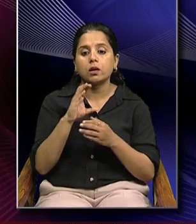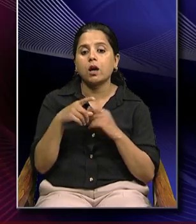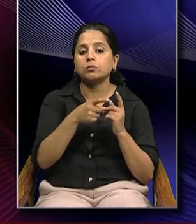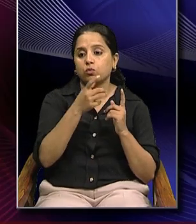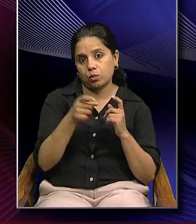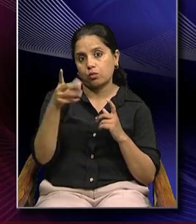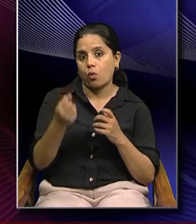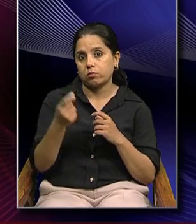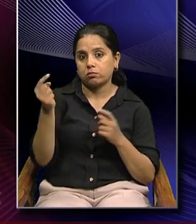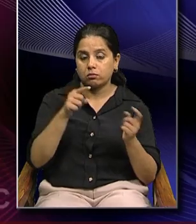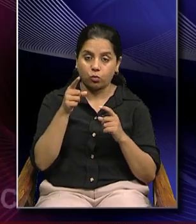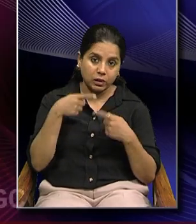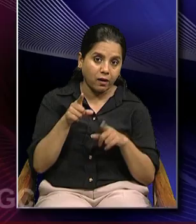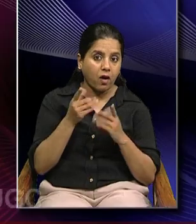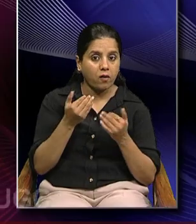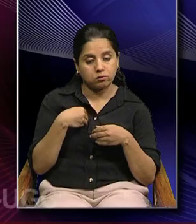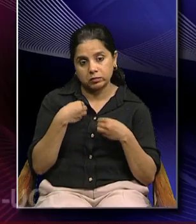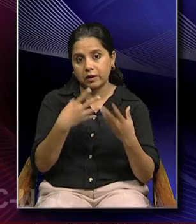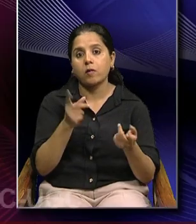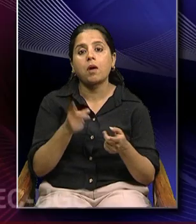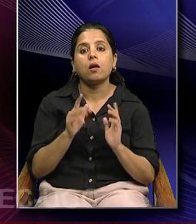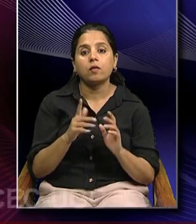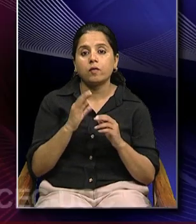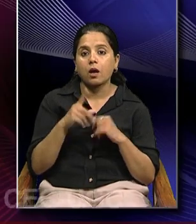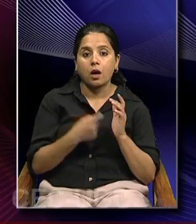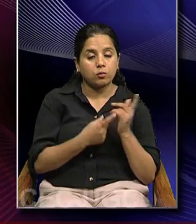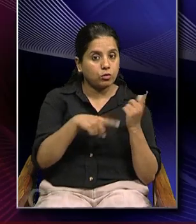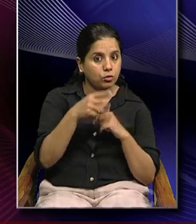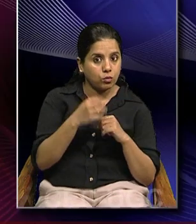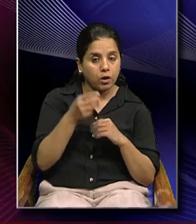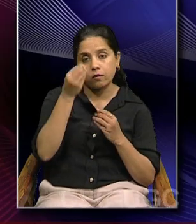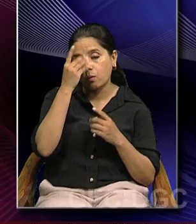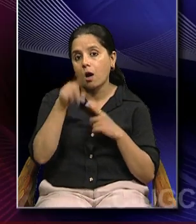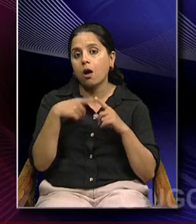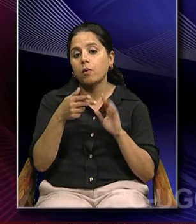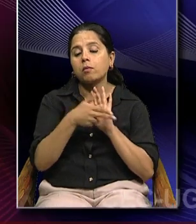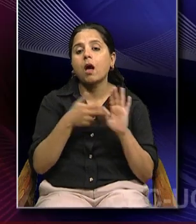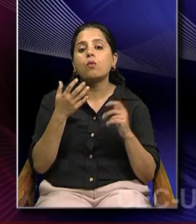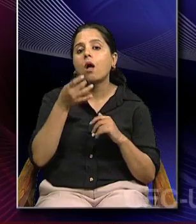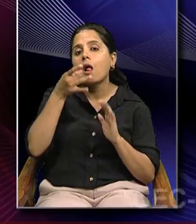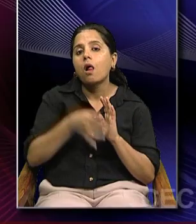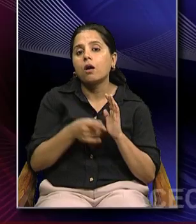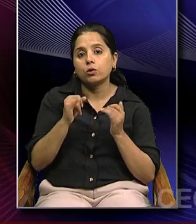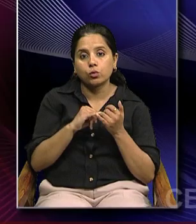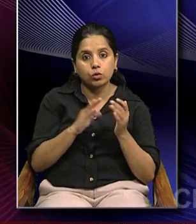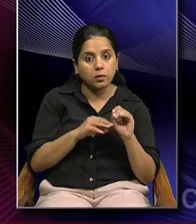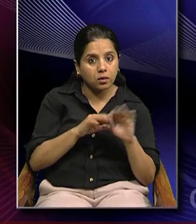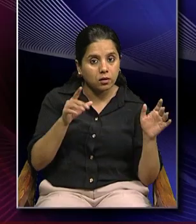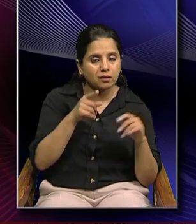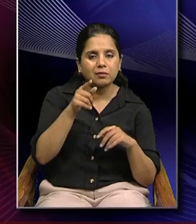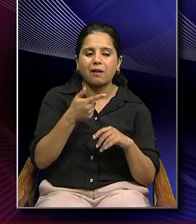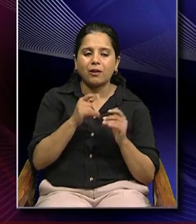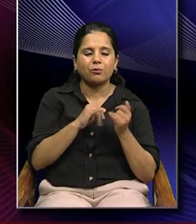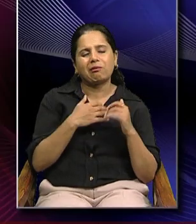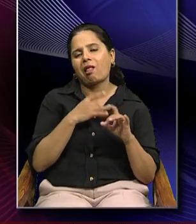you, you have to make yourself available. If your customer want to have information about a brand in social media, you cannot avoid